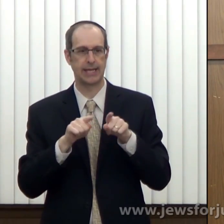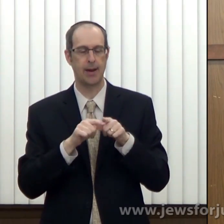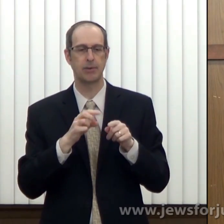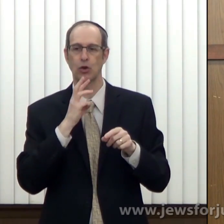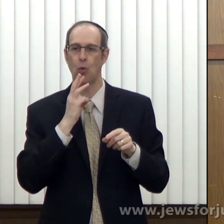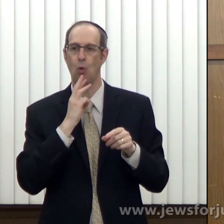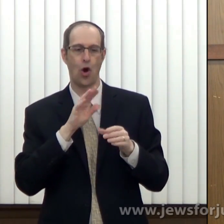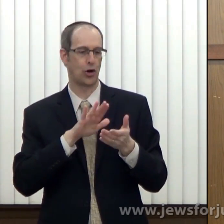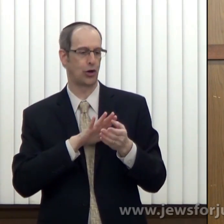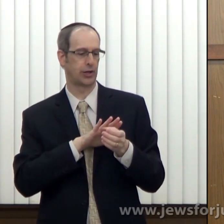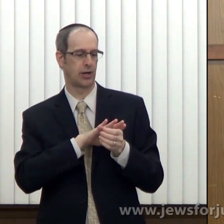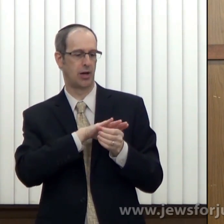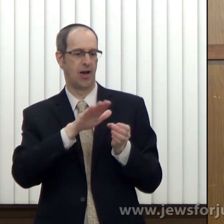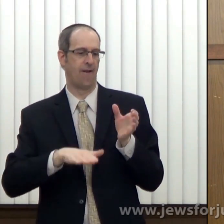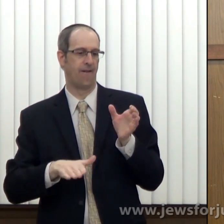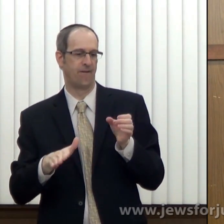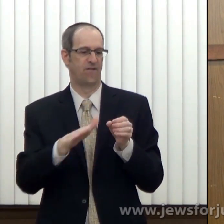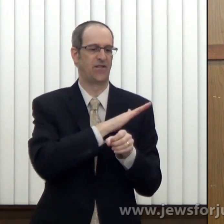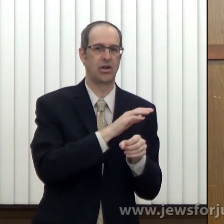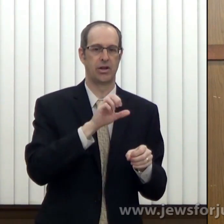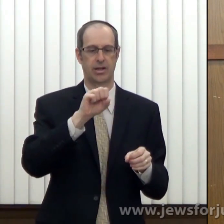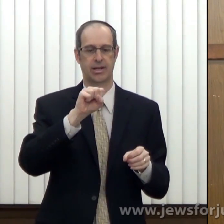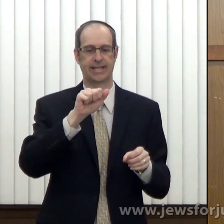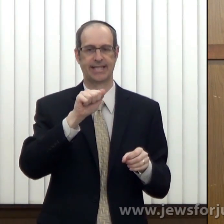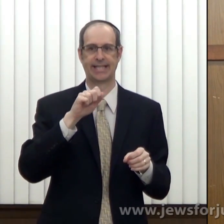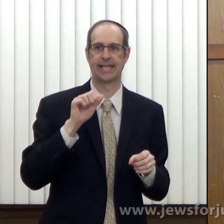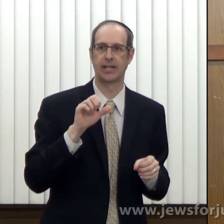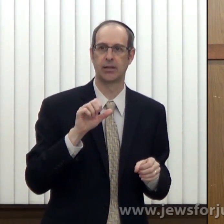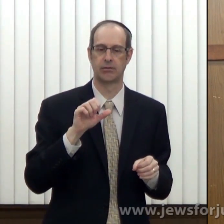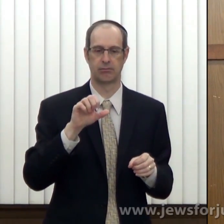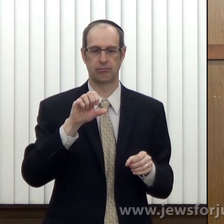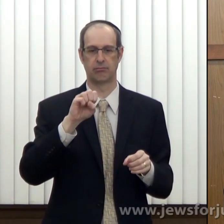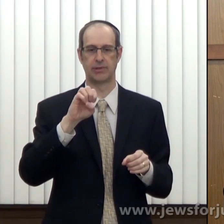that cover the sea. The prophet